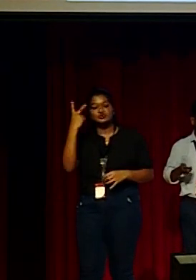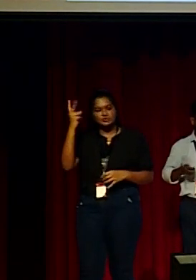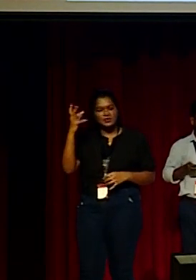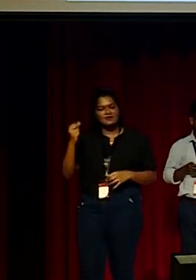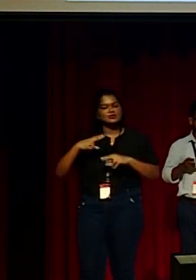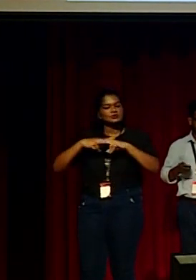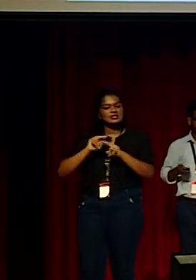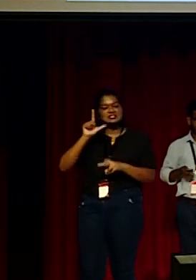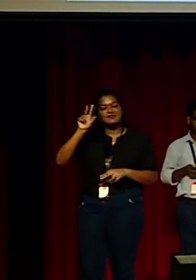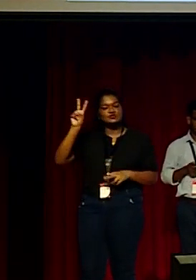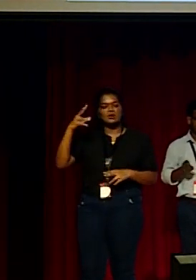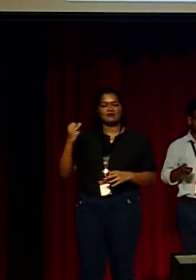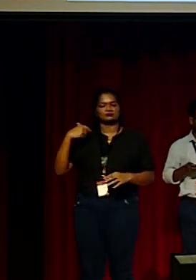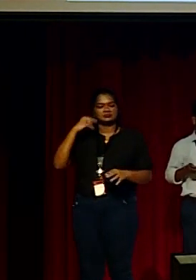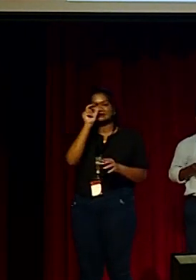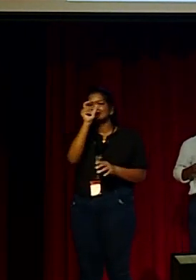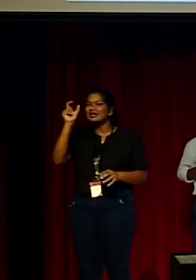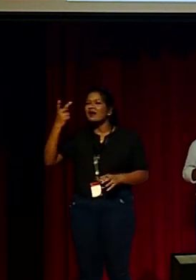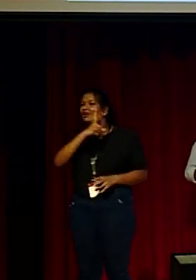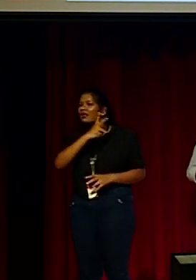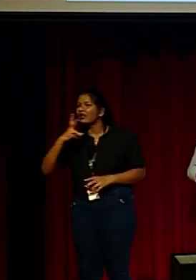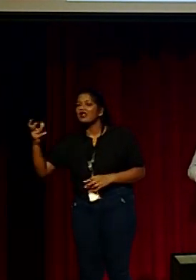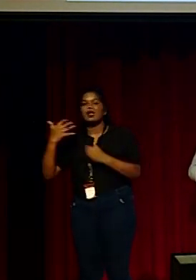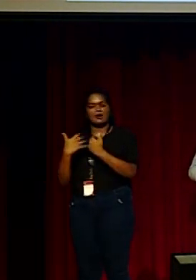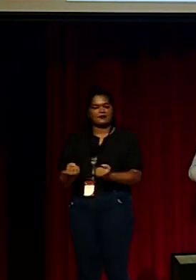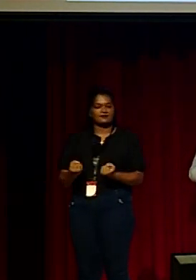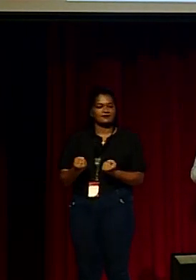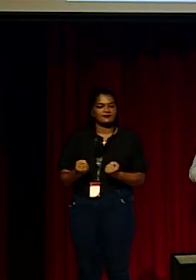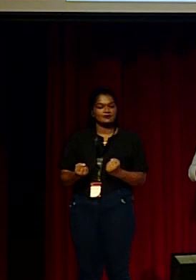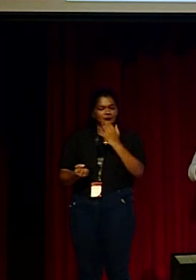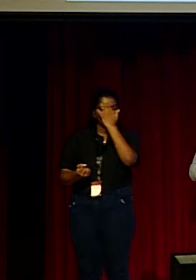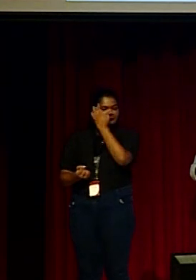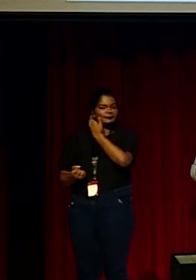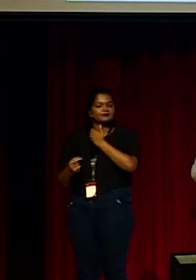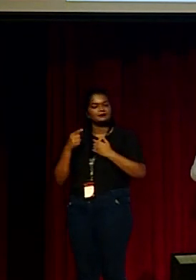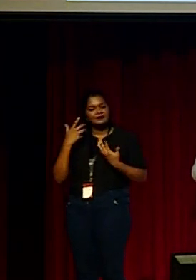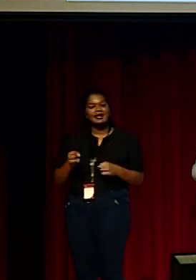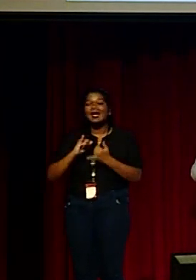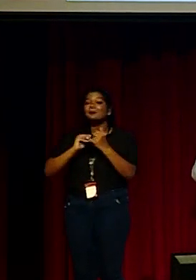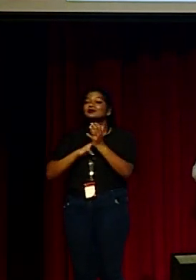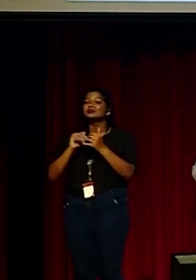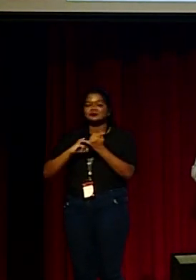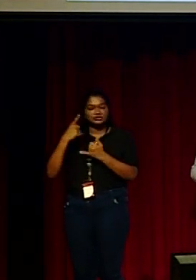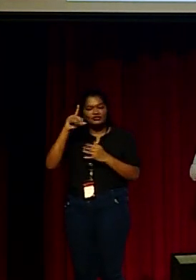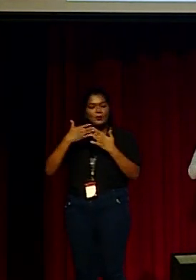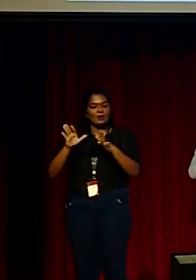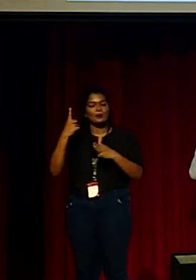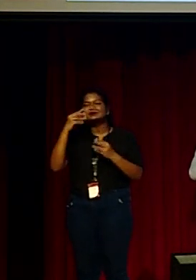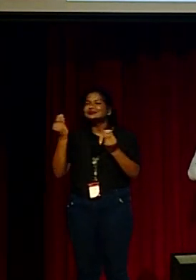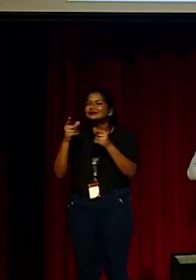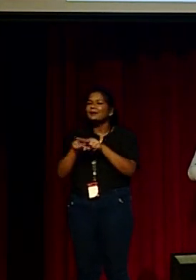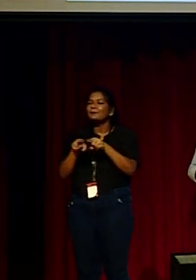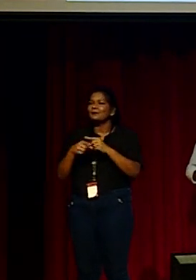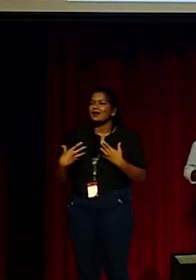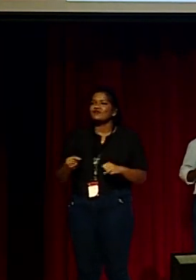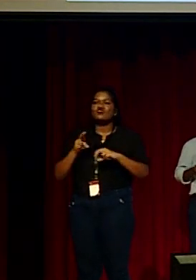in total 72 target symbols we arranged. So the SMS window is similar like